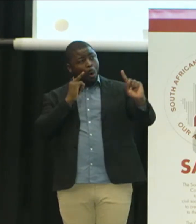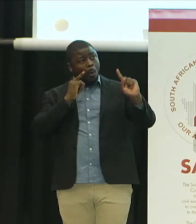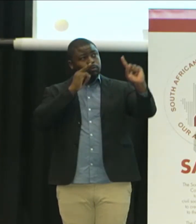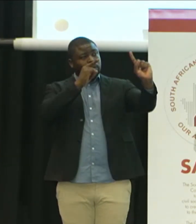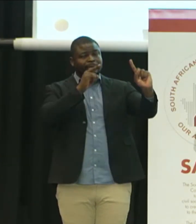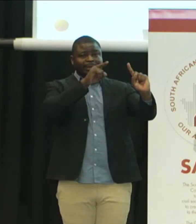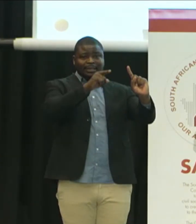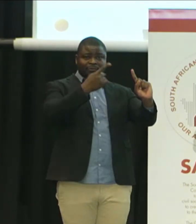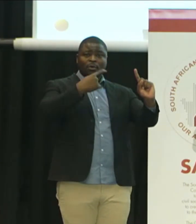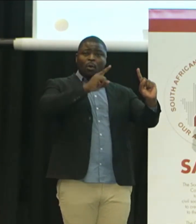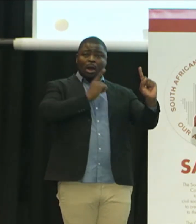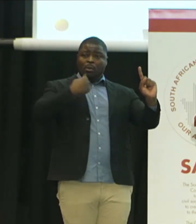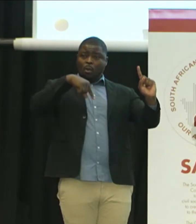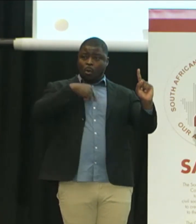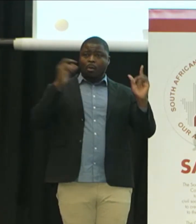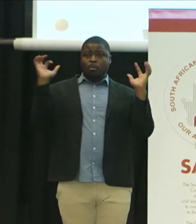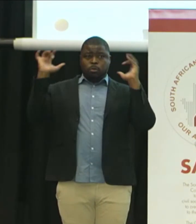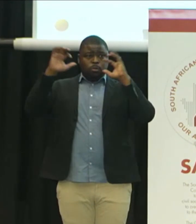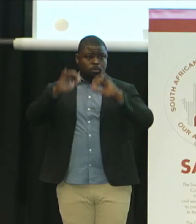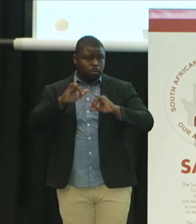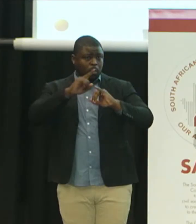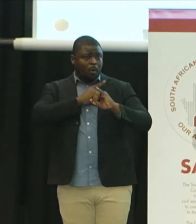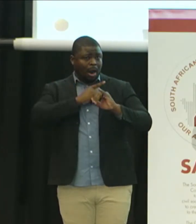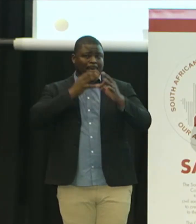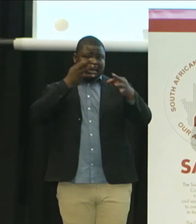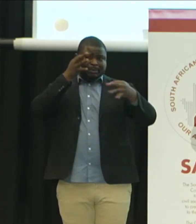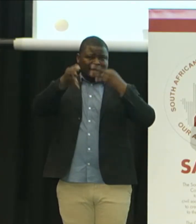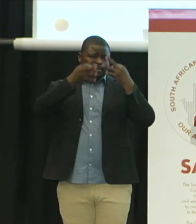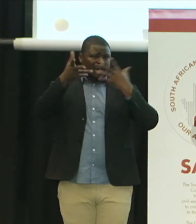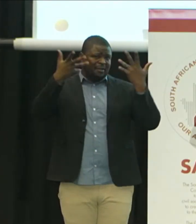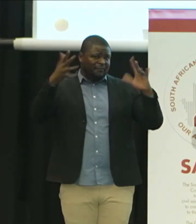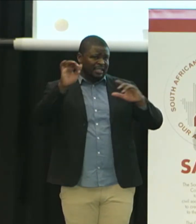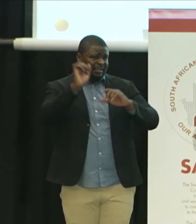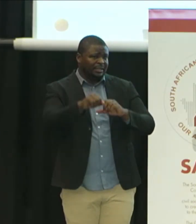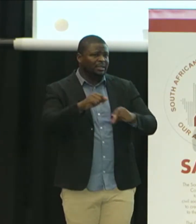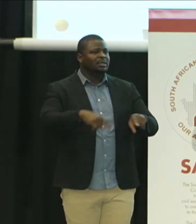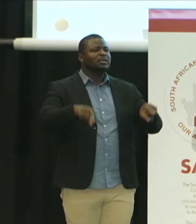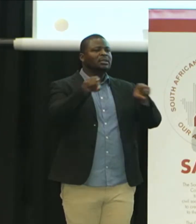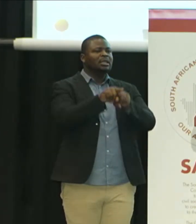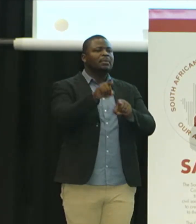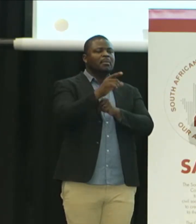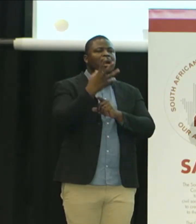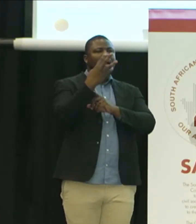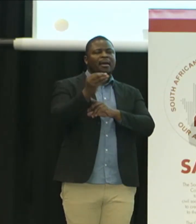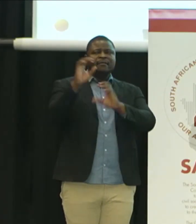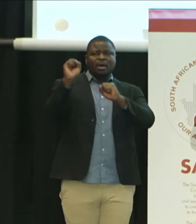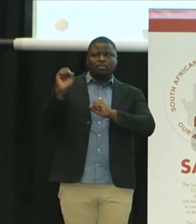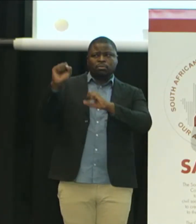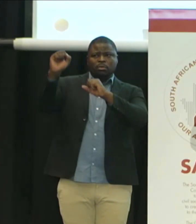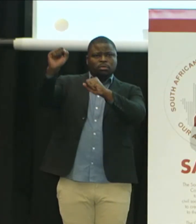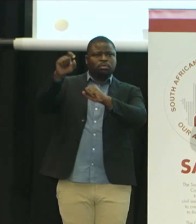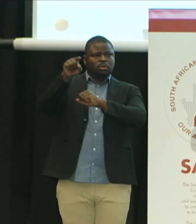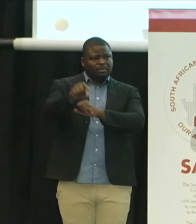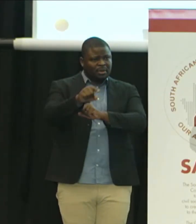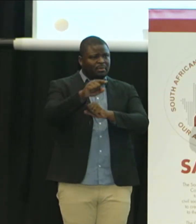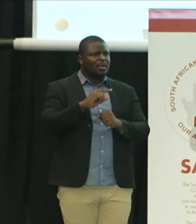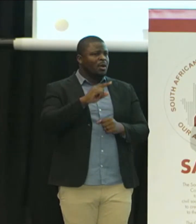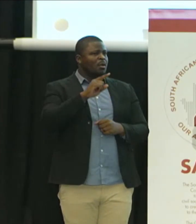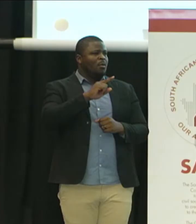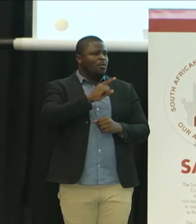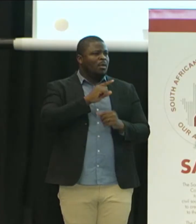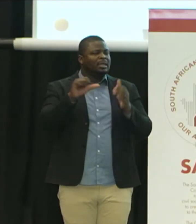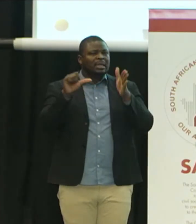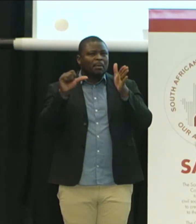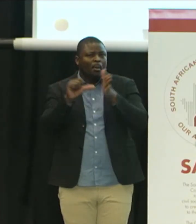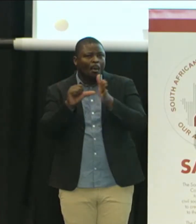congregating today. There's also been a message around the need to prioritize key